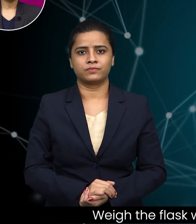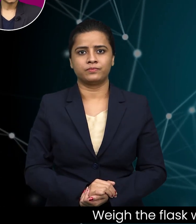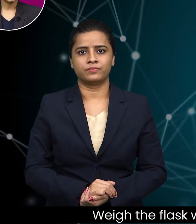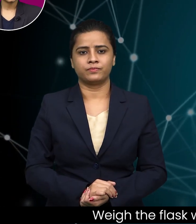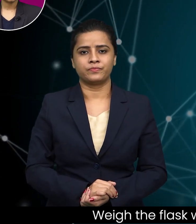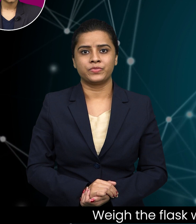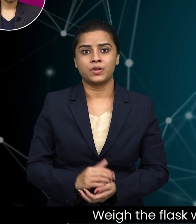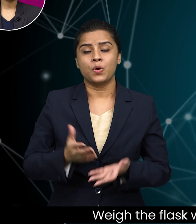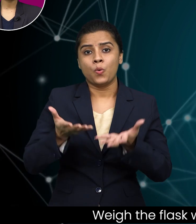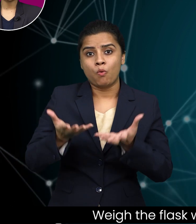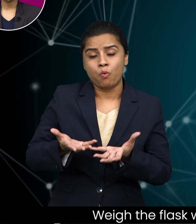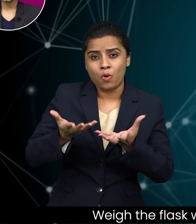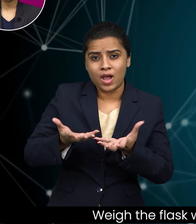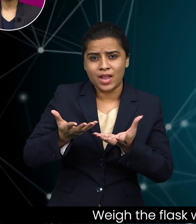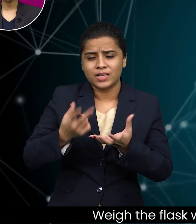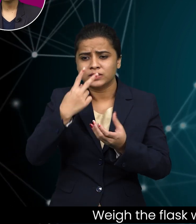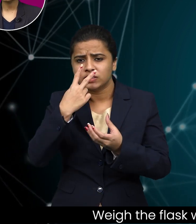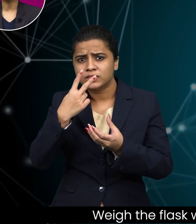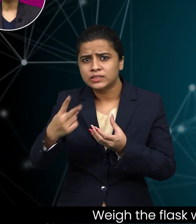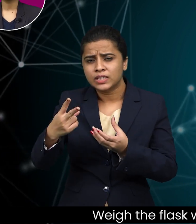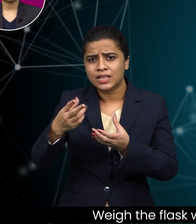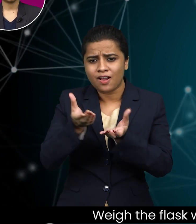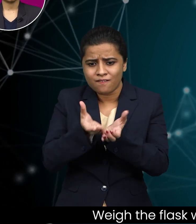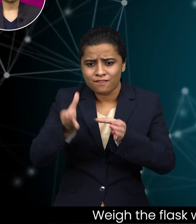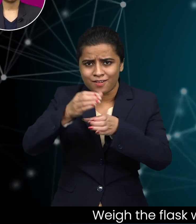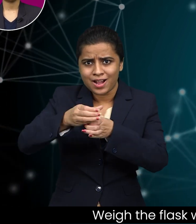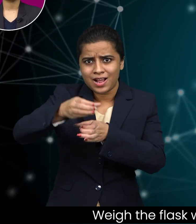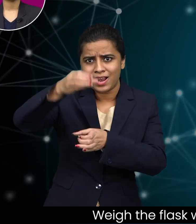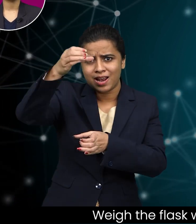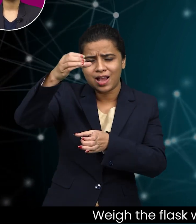Weight the flask with its contents carefully.